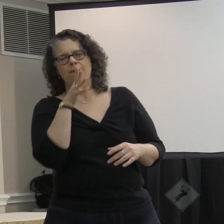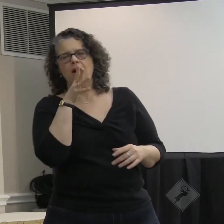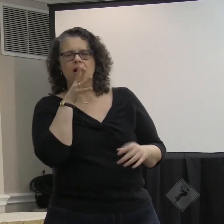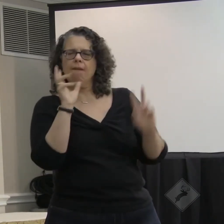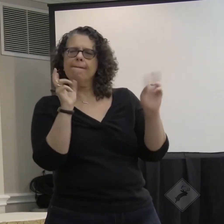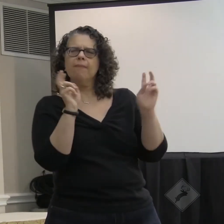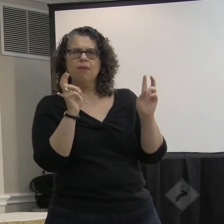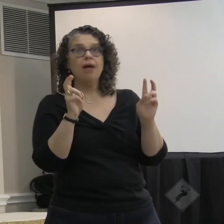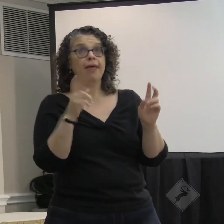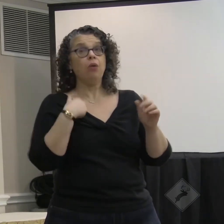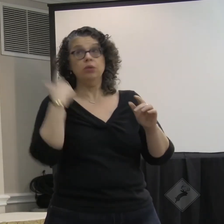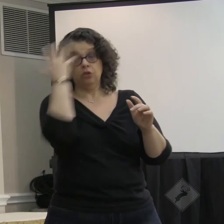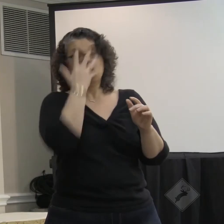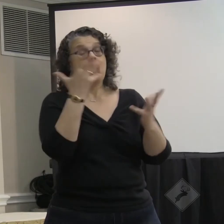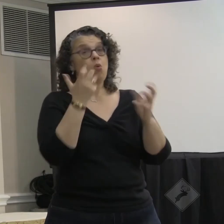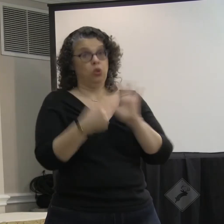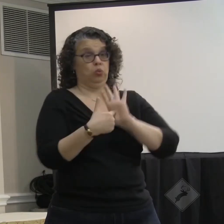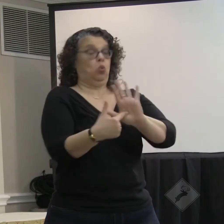mom.